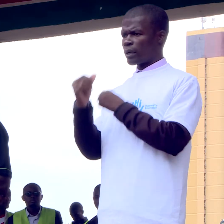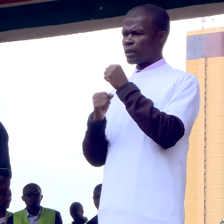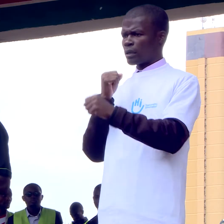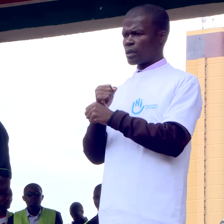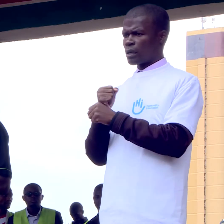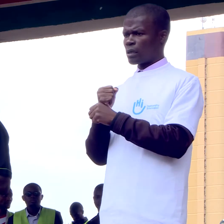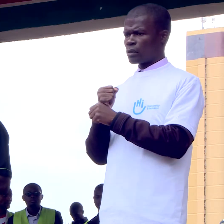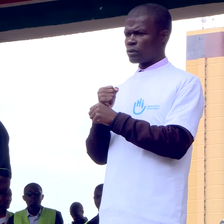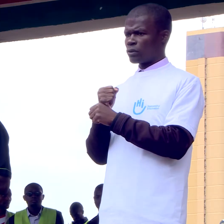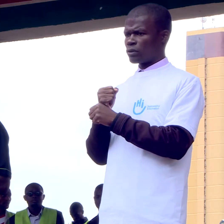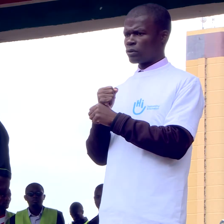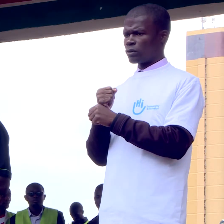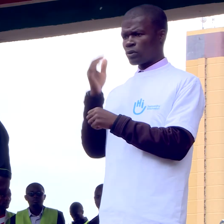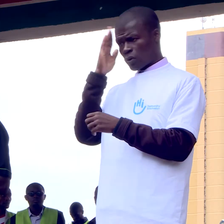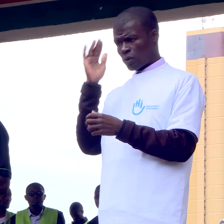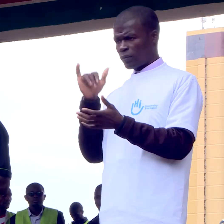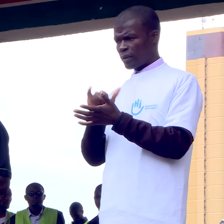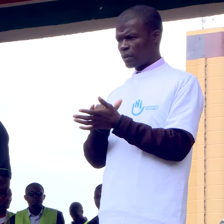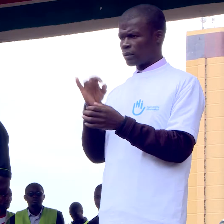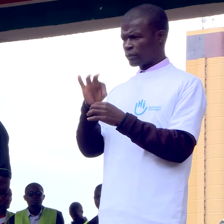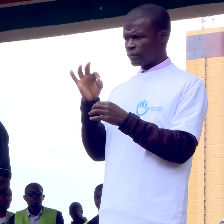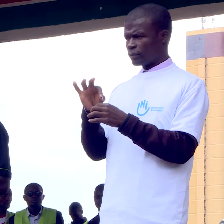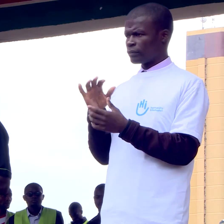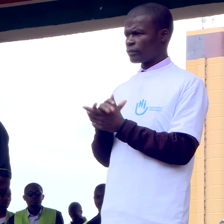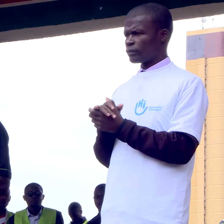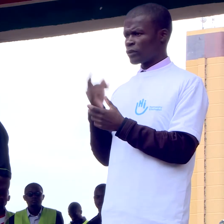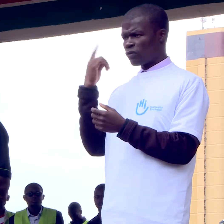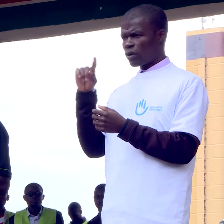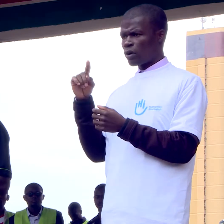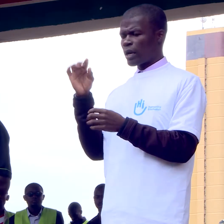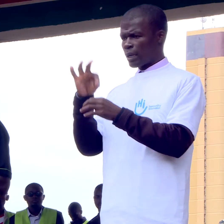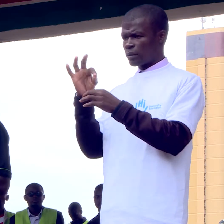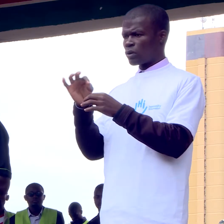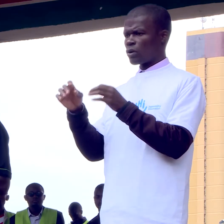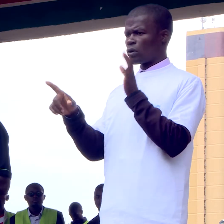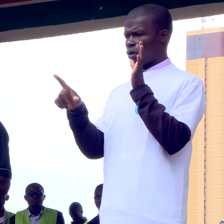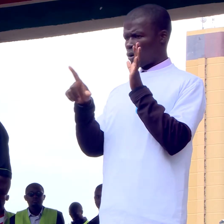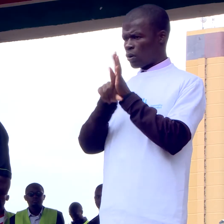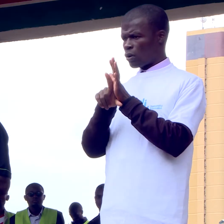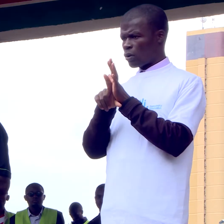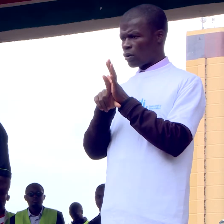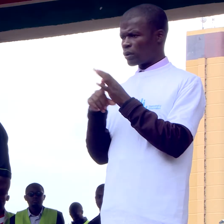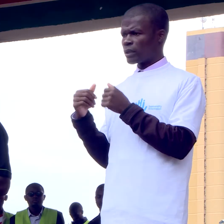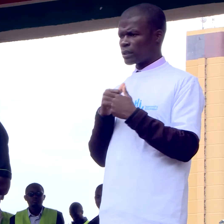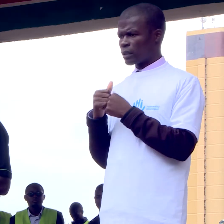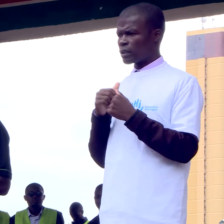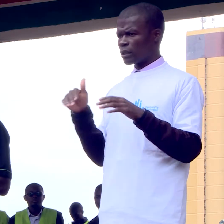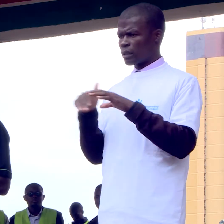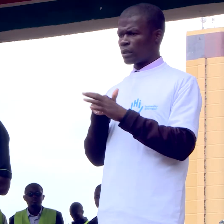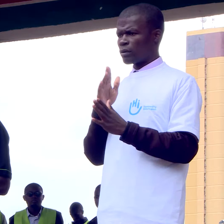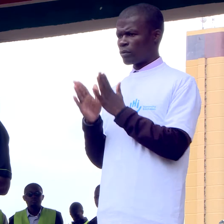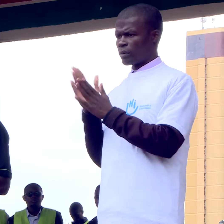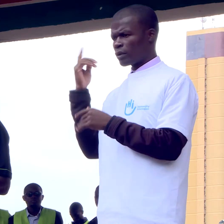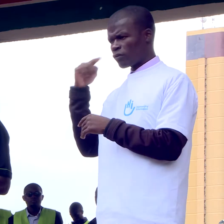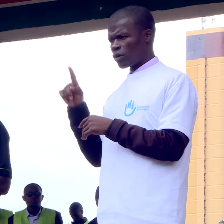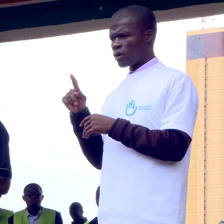It's worth to note that the late enactment of the electoral laws poses a great challenge in preparation for